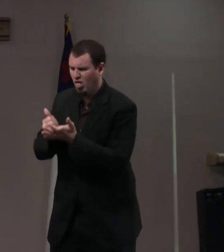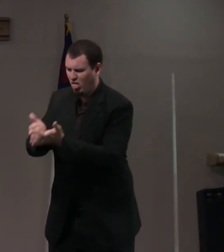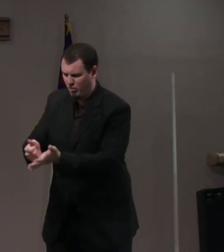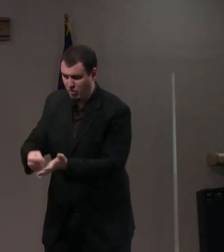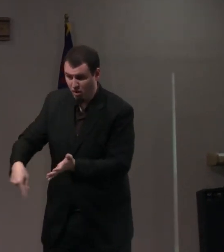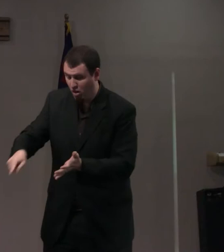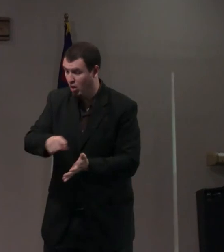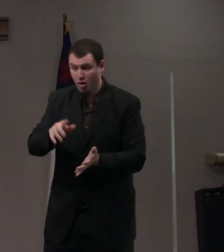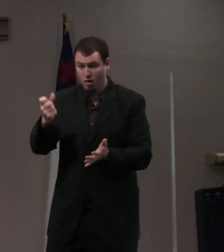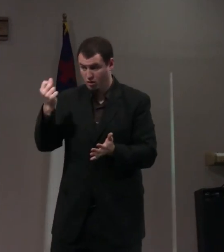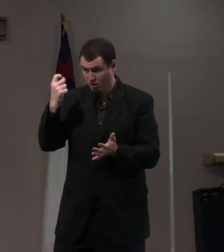should be to help